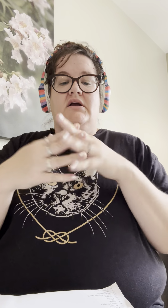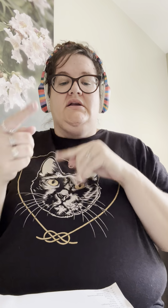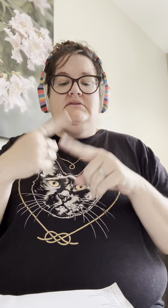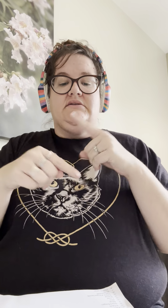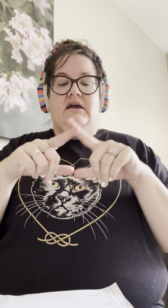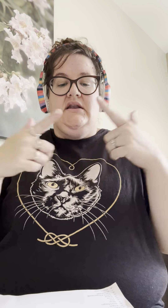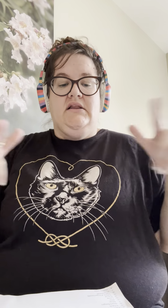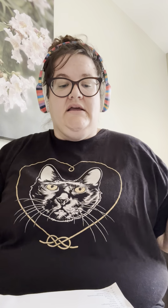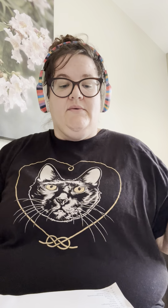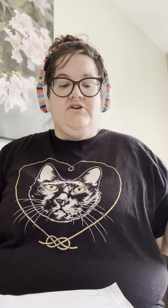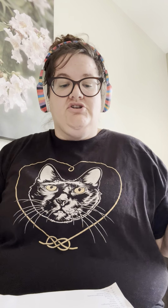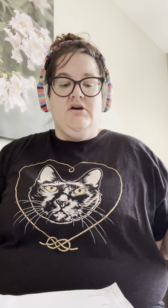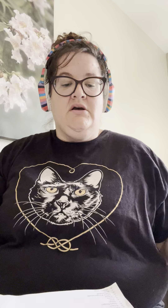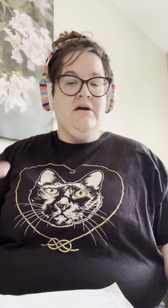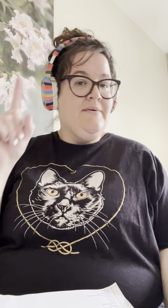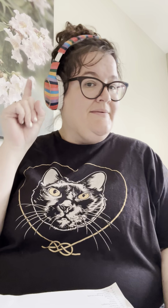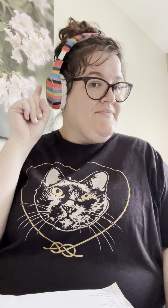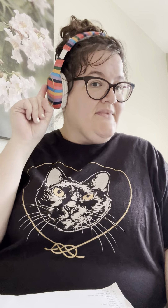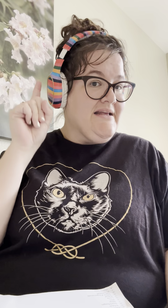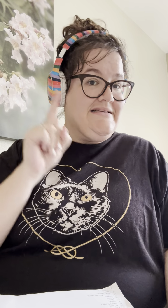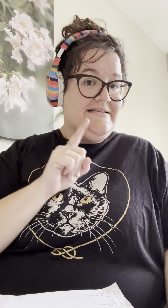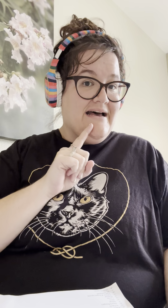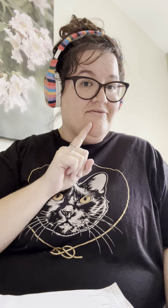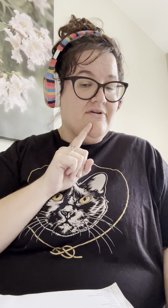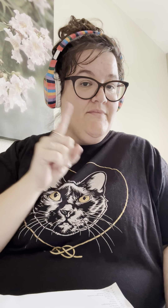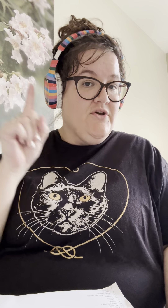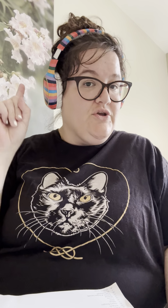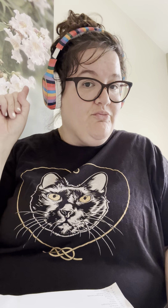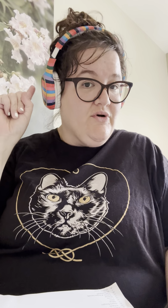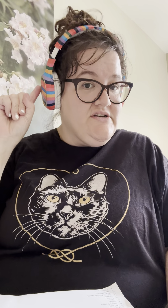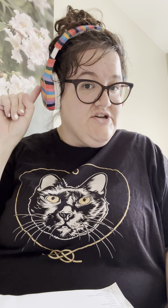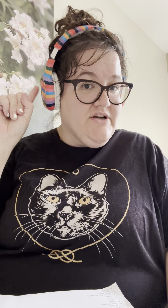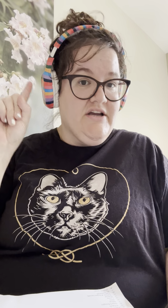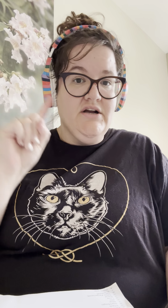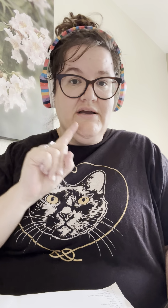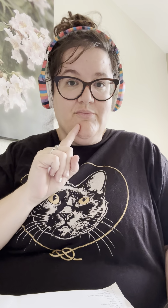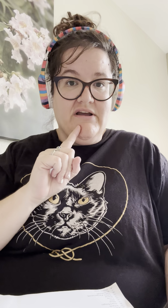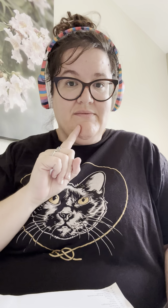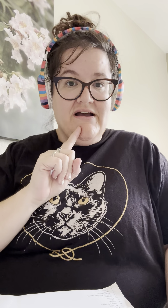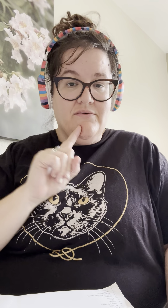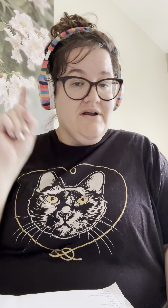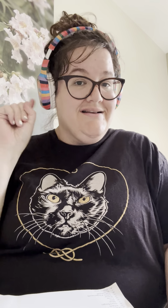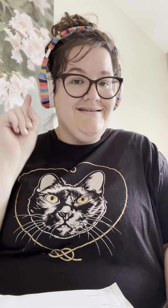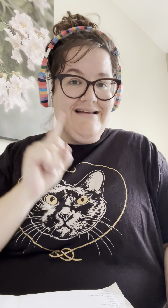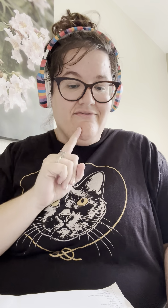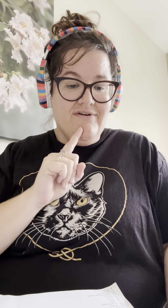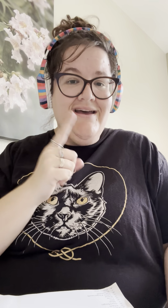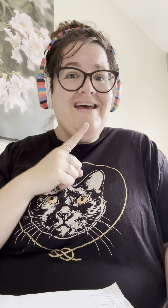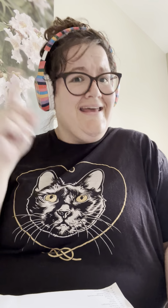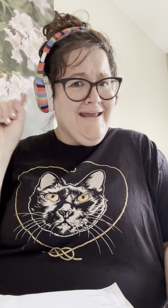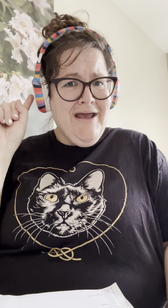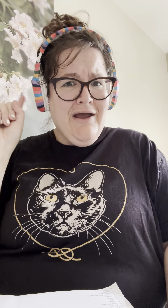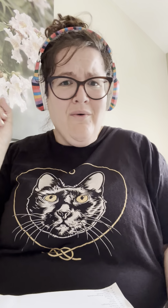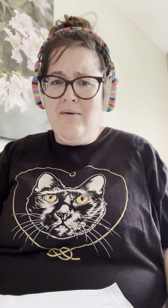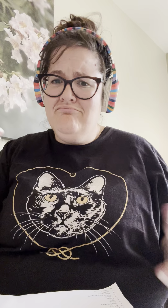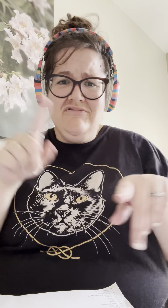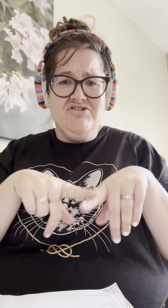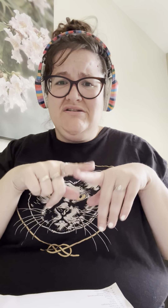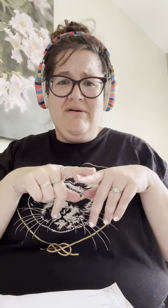American Sign Language. Deaf, you point to your ear and bring it down. Deaf. It can go up, it just depends